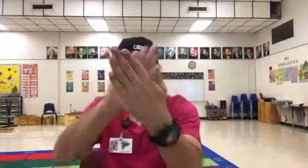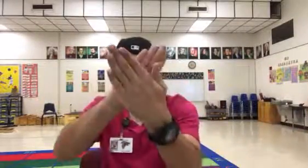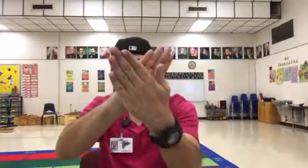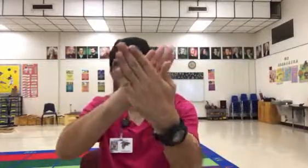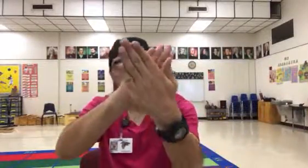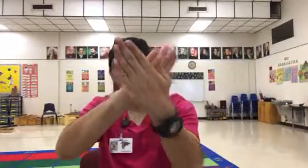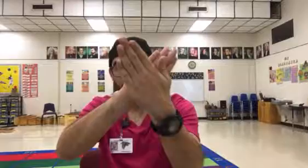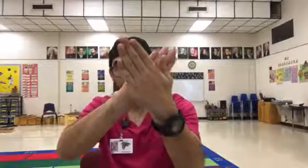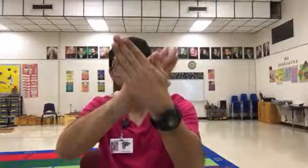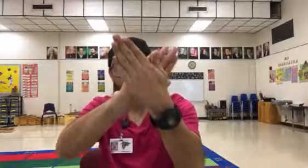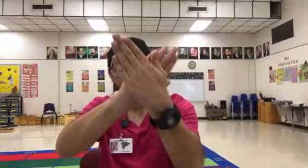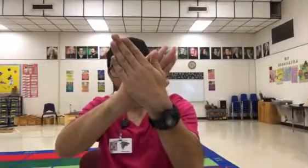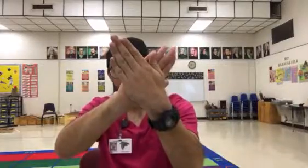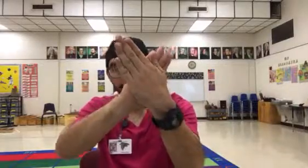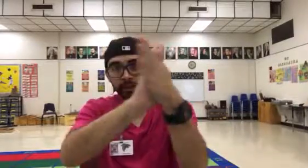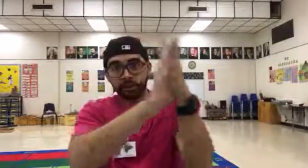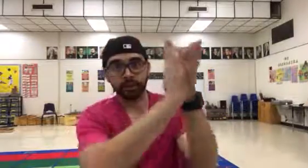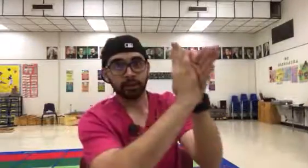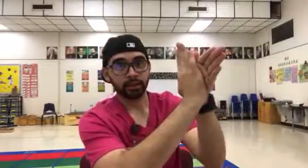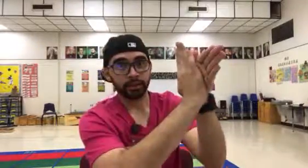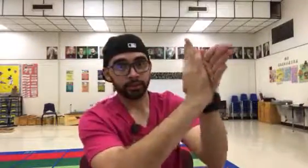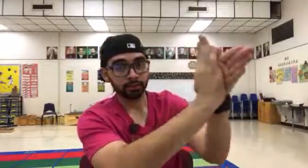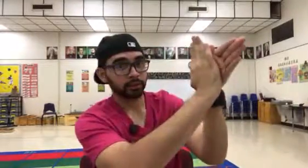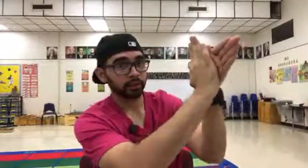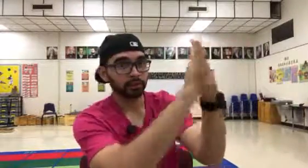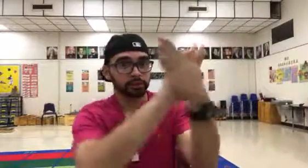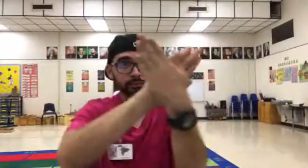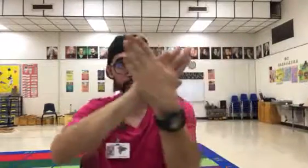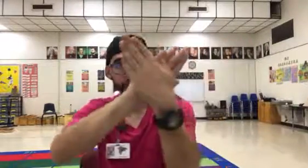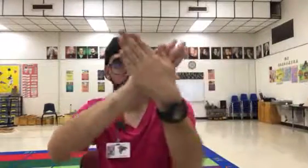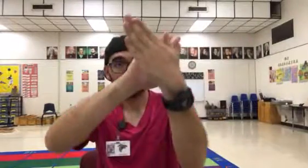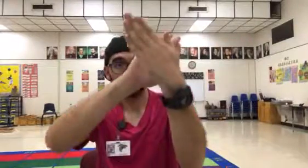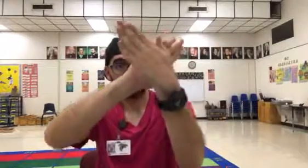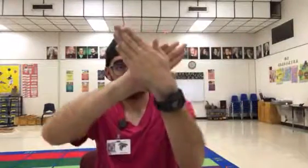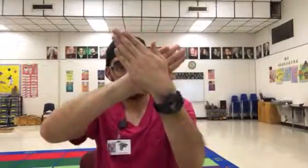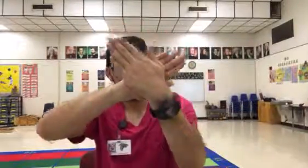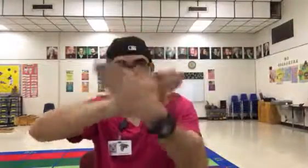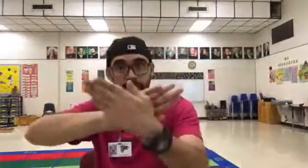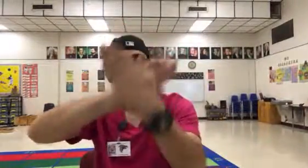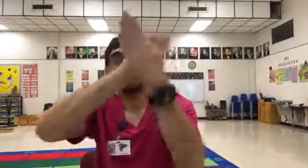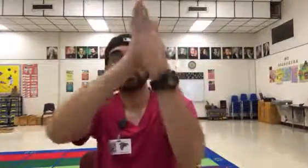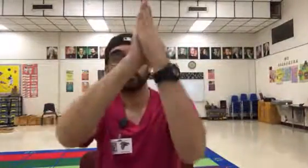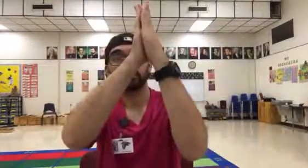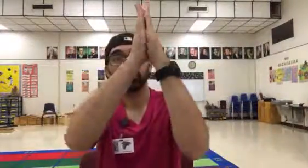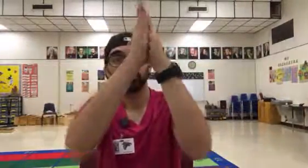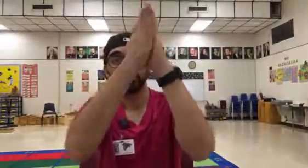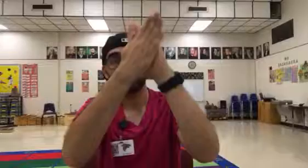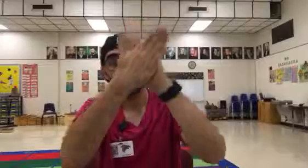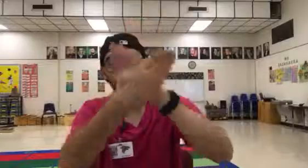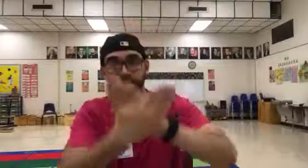going to put your two hands like clapping like this. So you switch